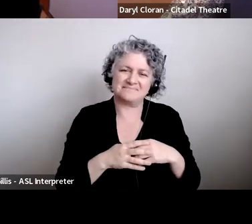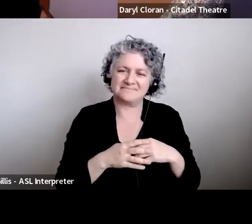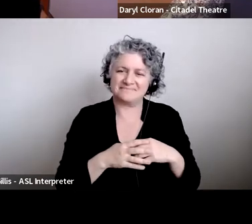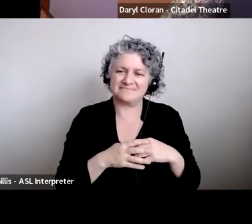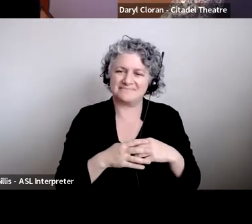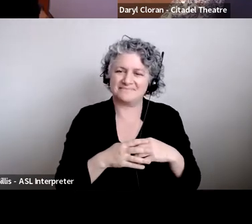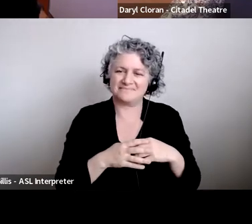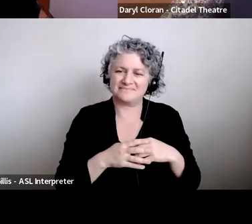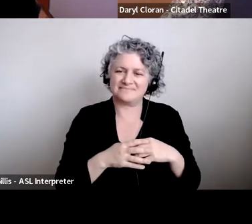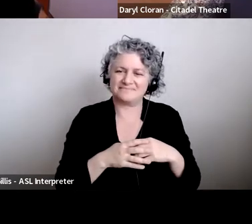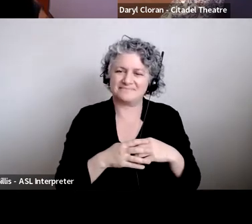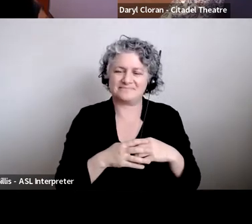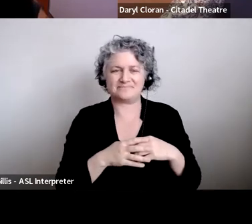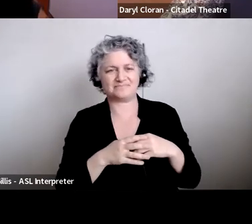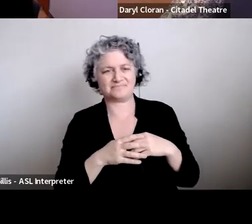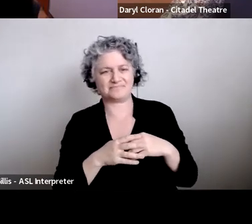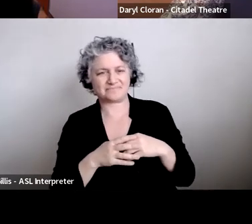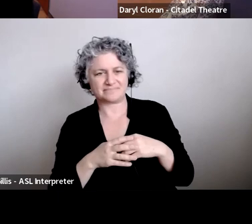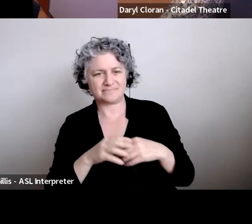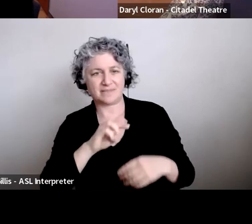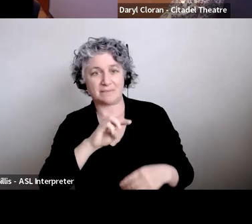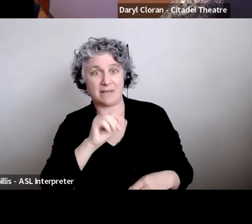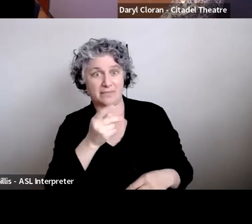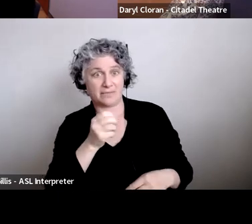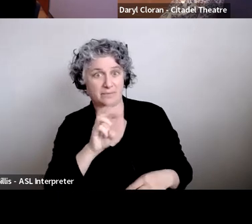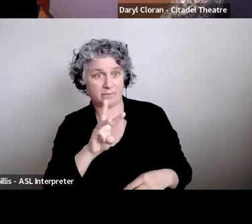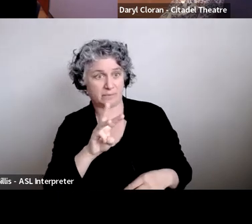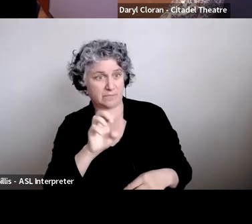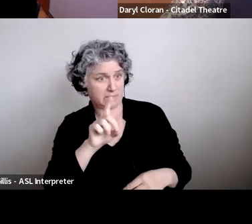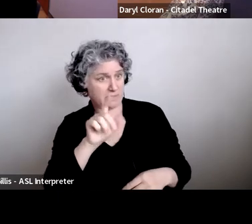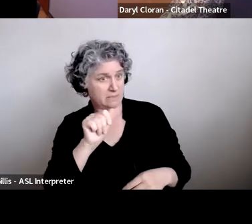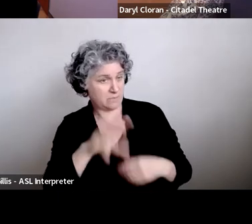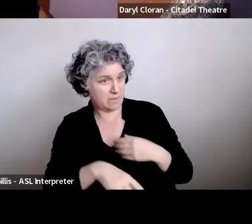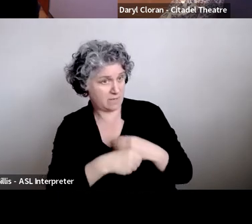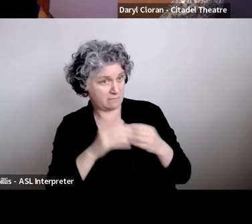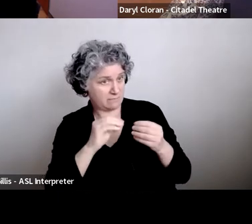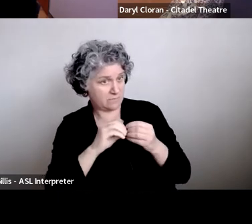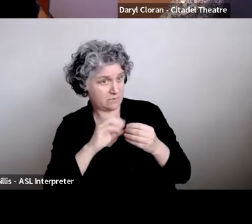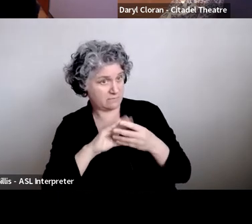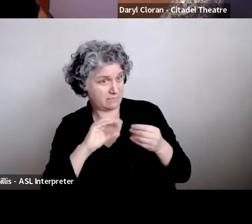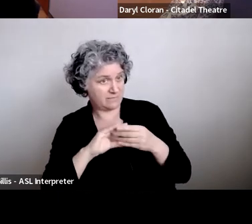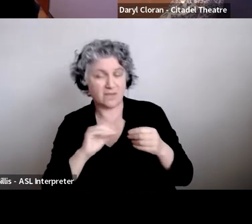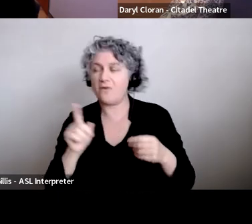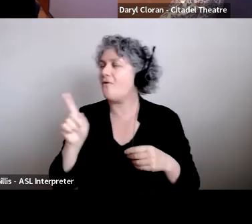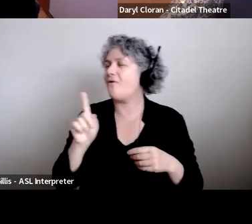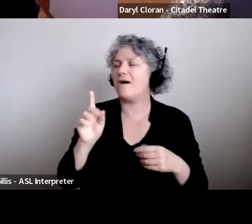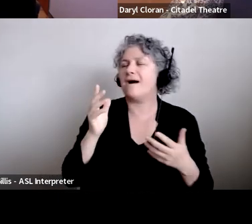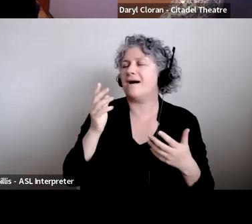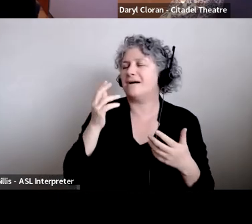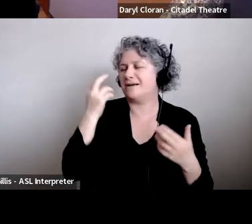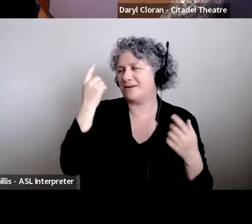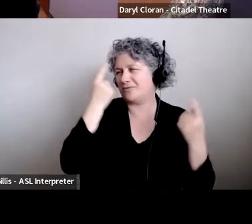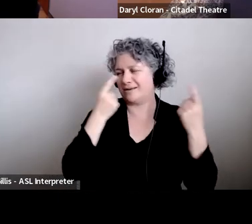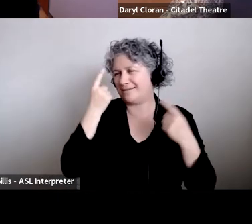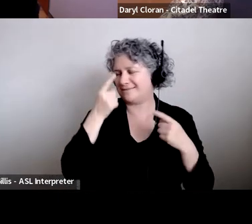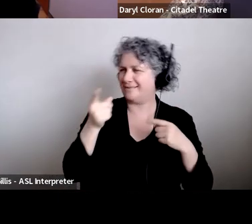Yeah, Ida, did you want to add anything else to conversations around? No, I'm just really just very jealous